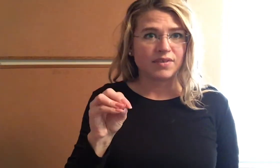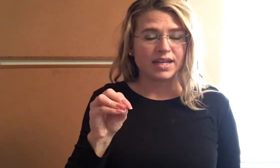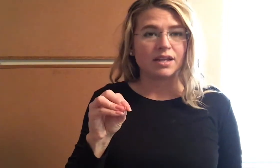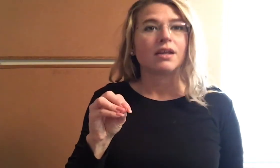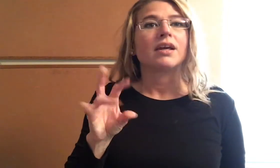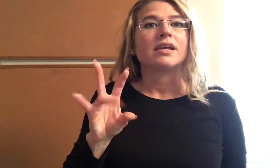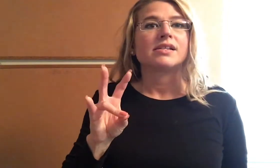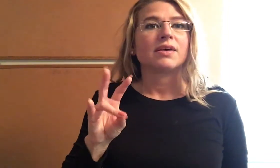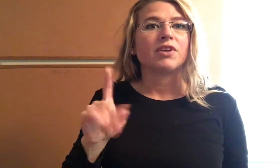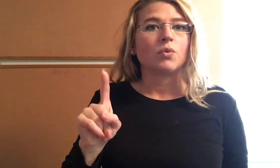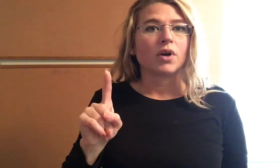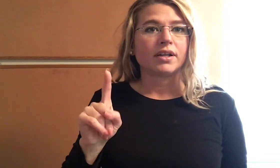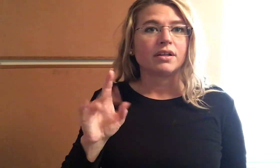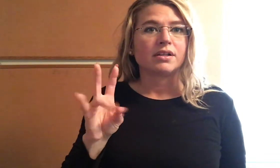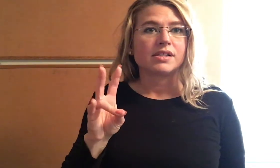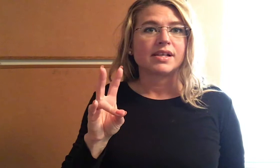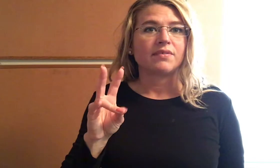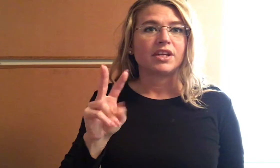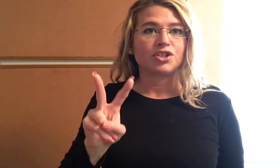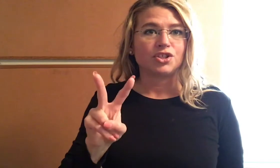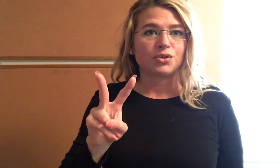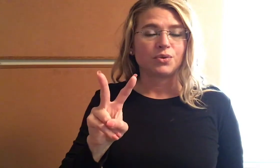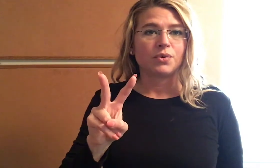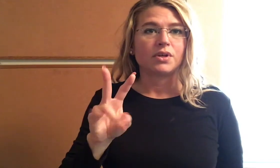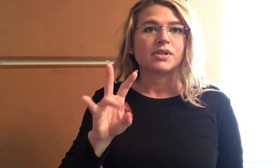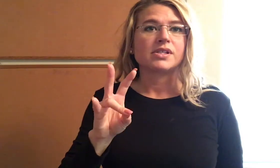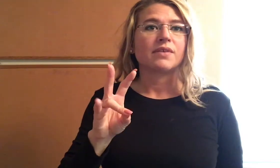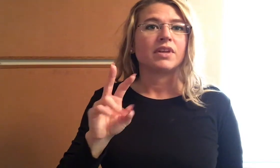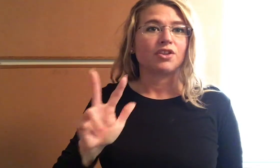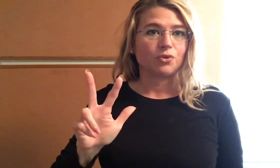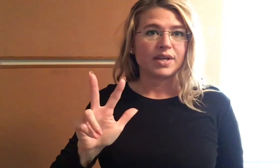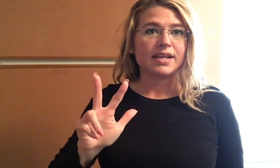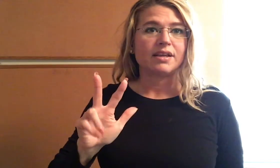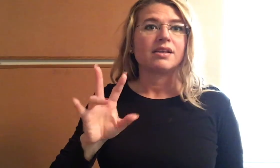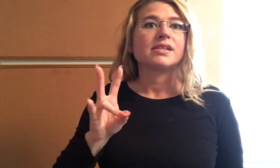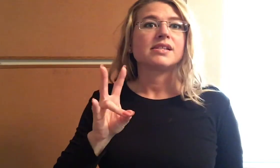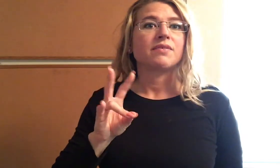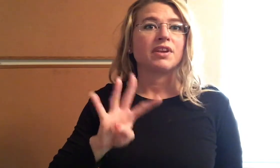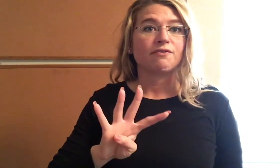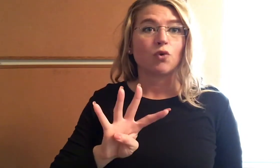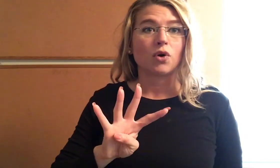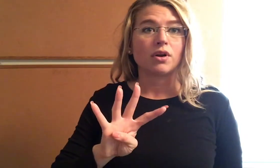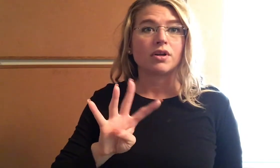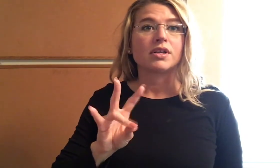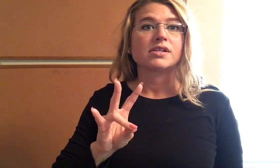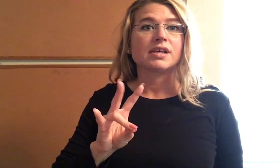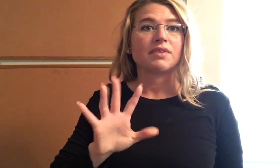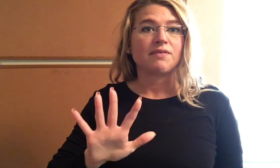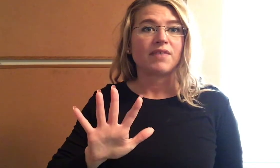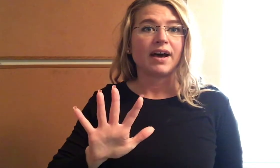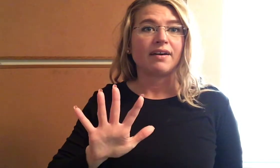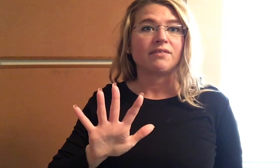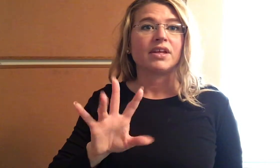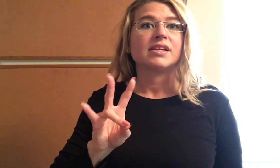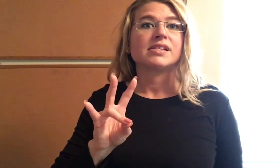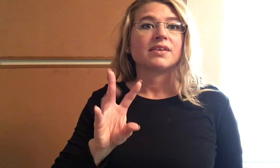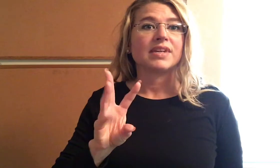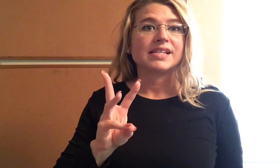70, 71, 72, 73, 74, 75,